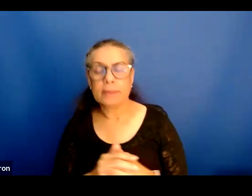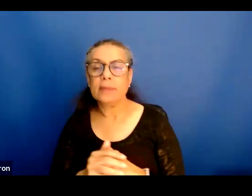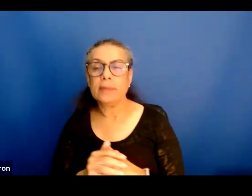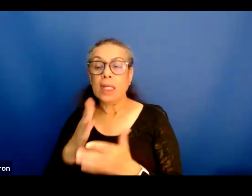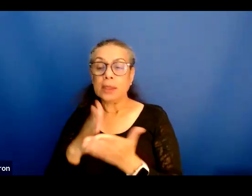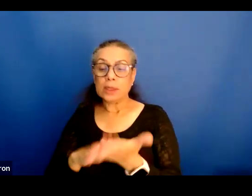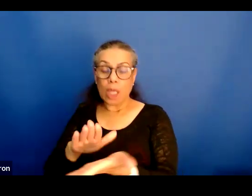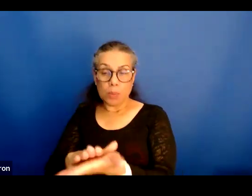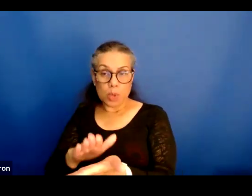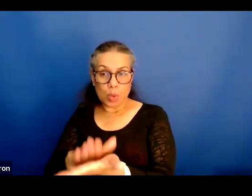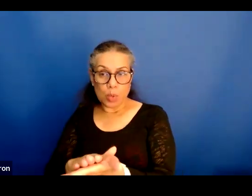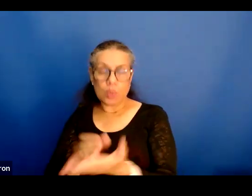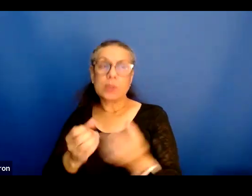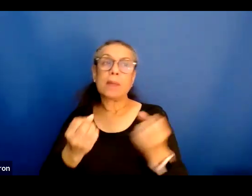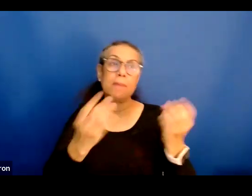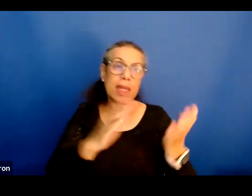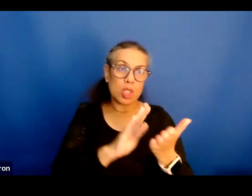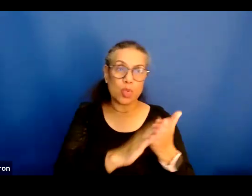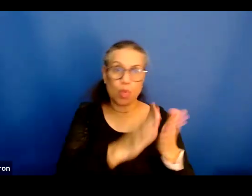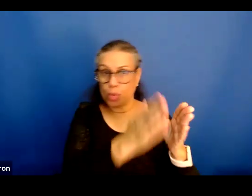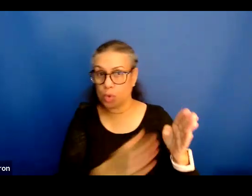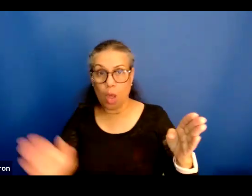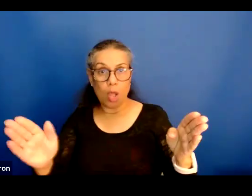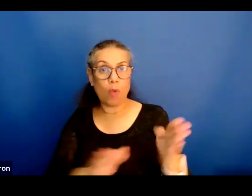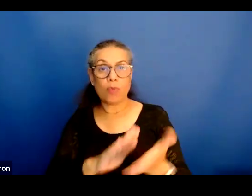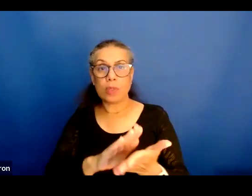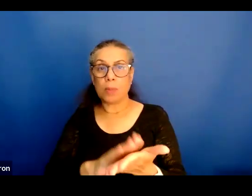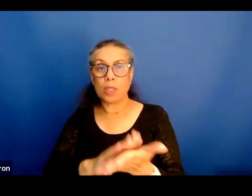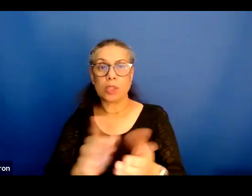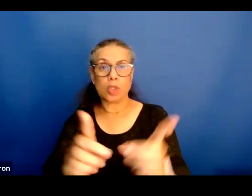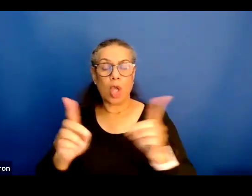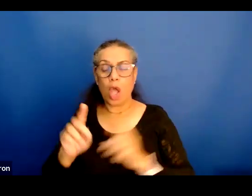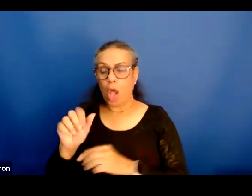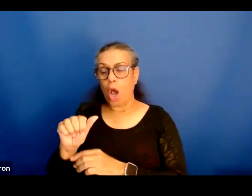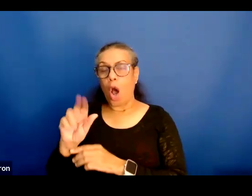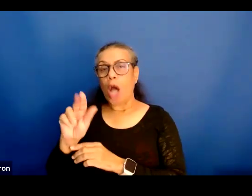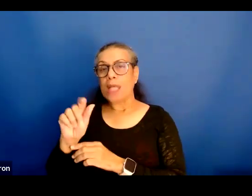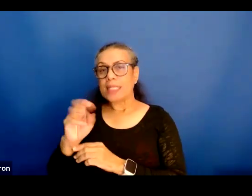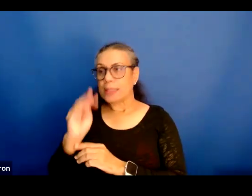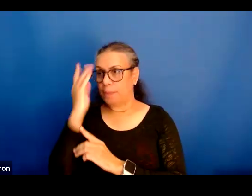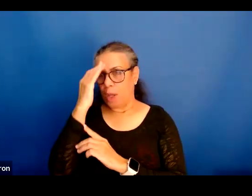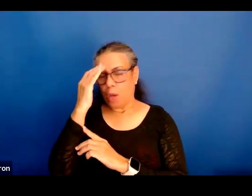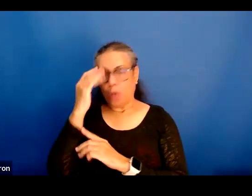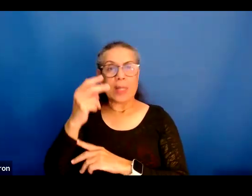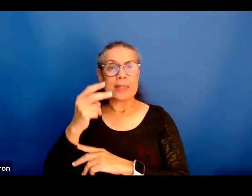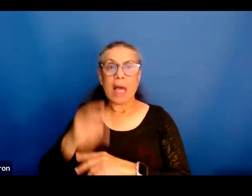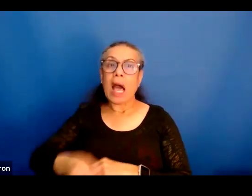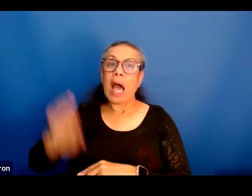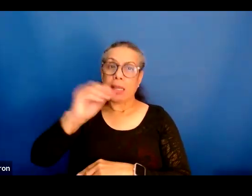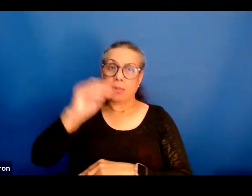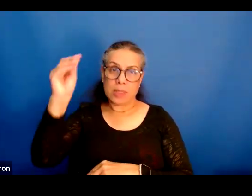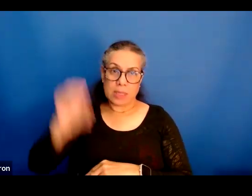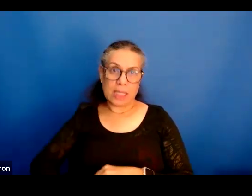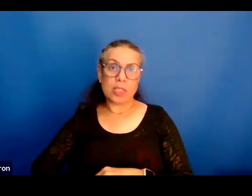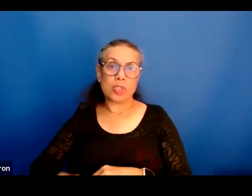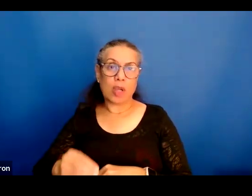across the district and many schools across the district. Autism was our second highest disability category, and we